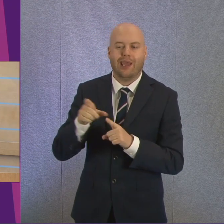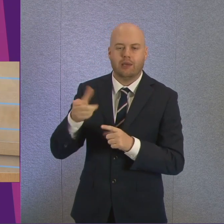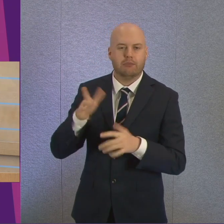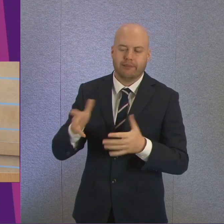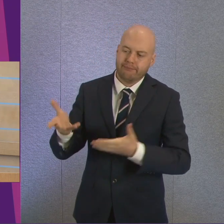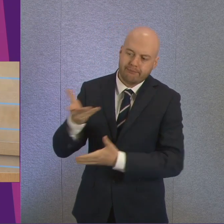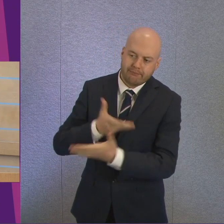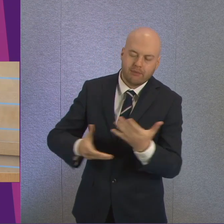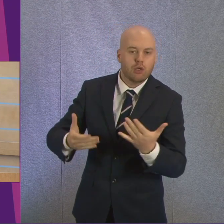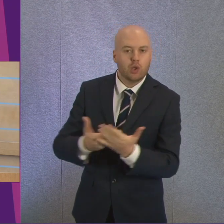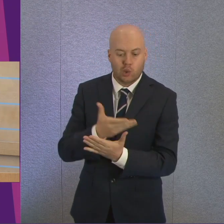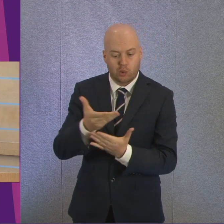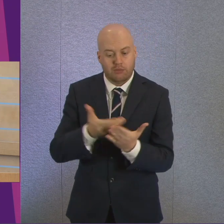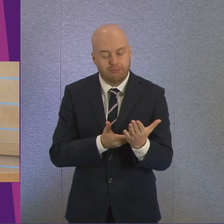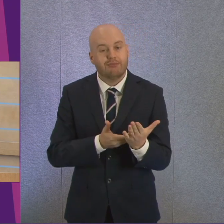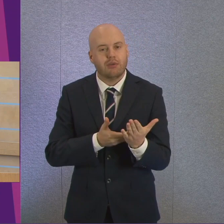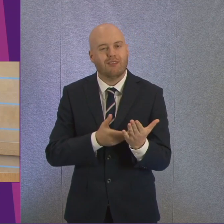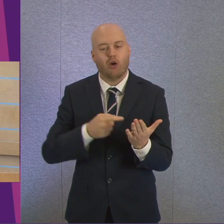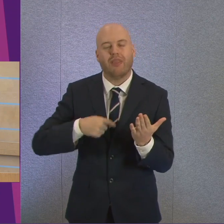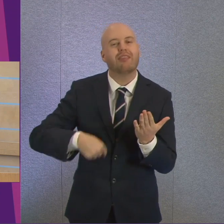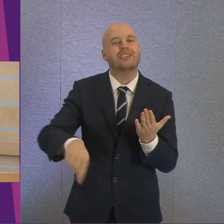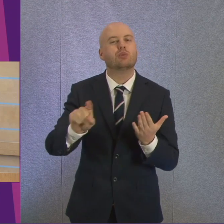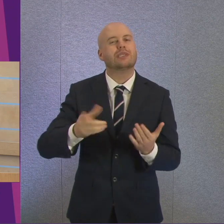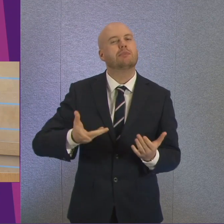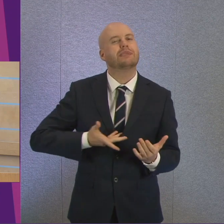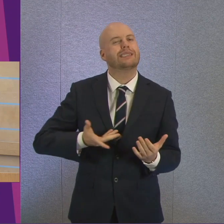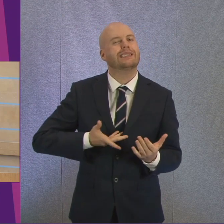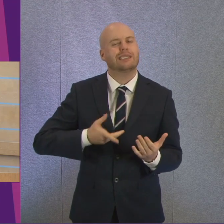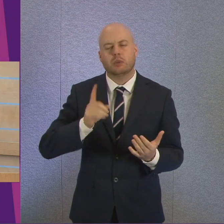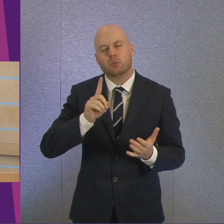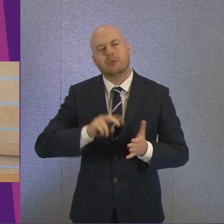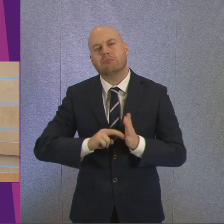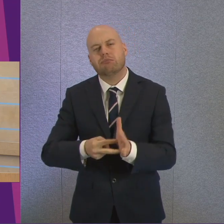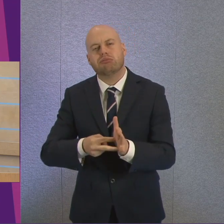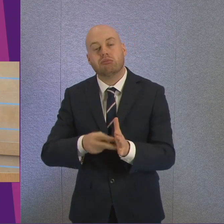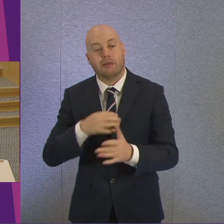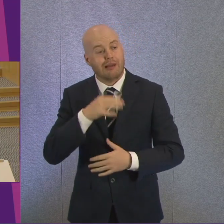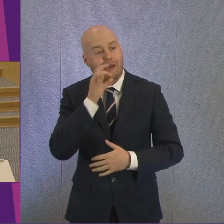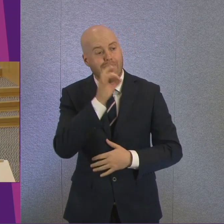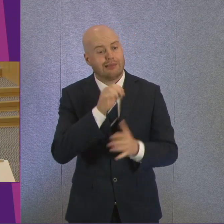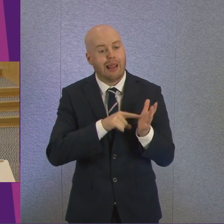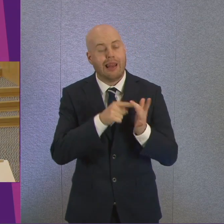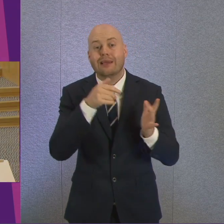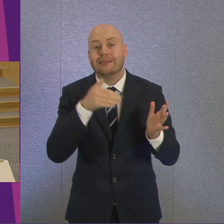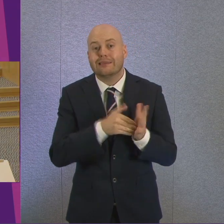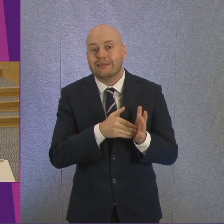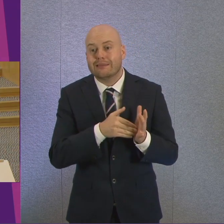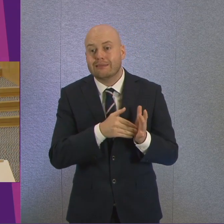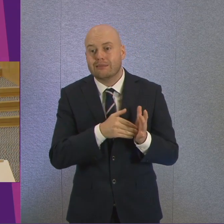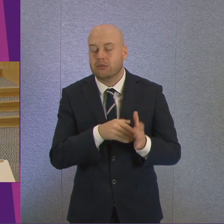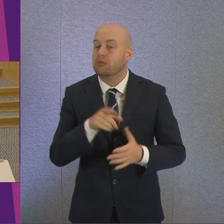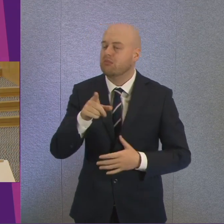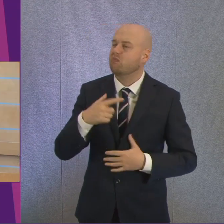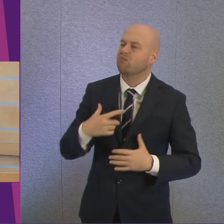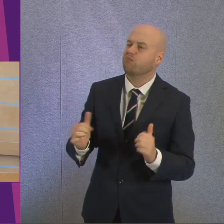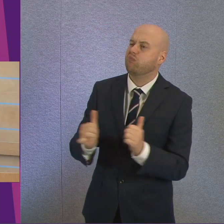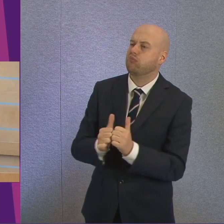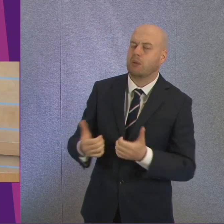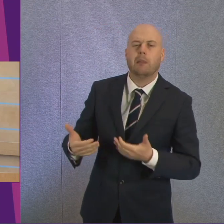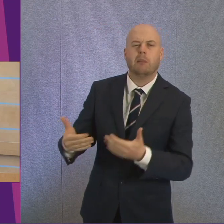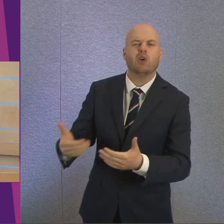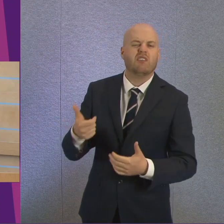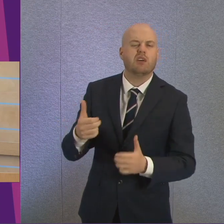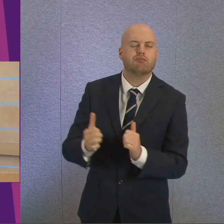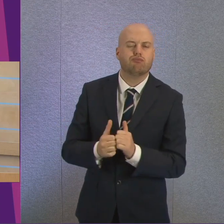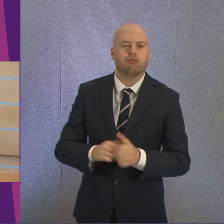this week's business. Could I call on Liz Smith to move this motion? Move, Presiding Officer. Thank you very much.